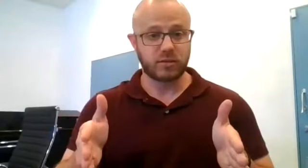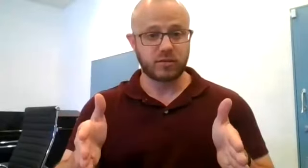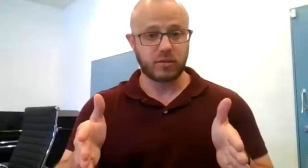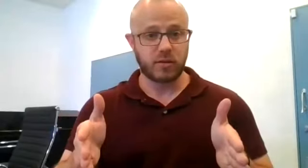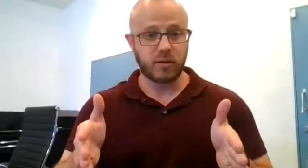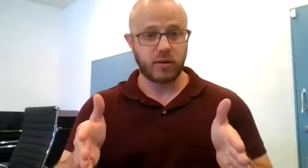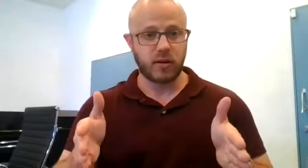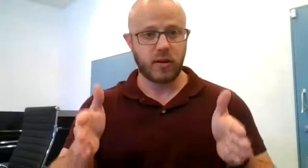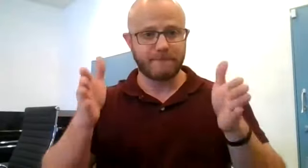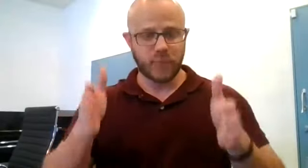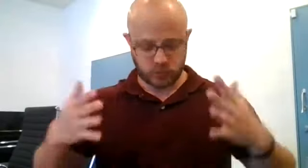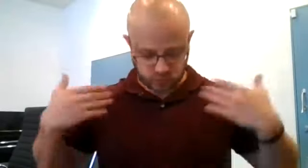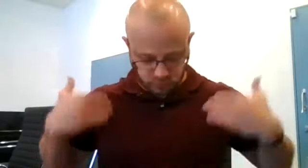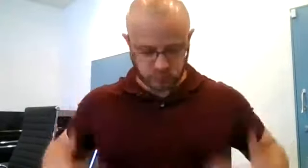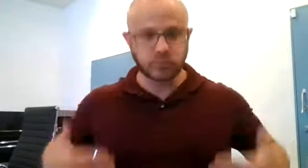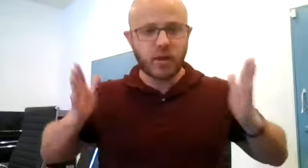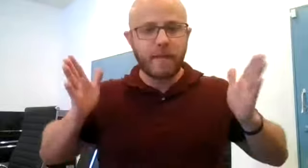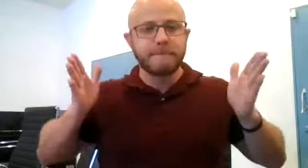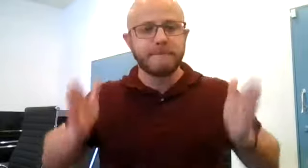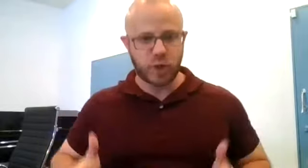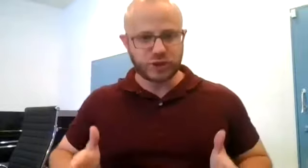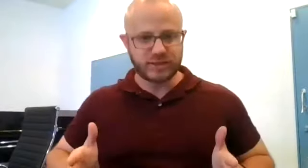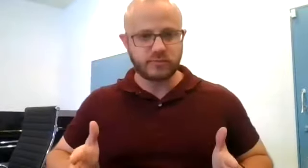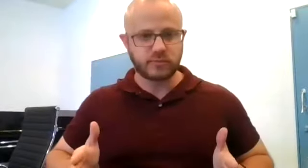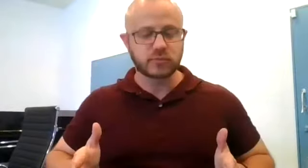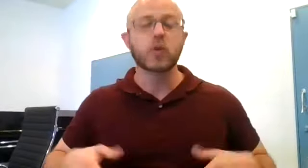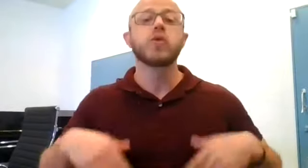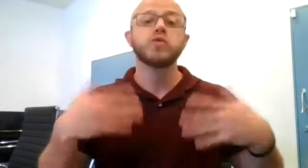Person. This is a person.